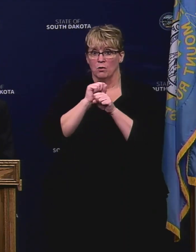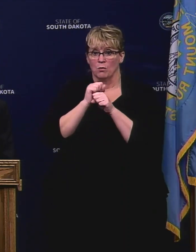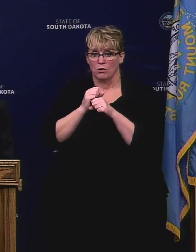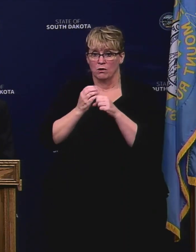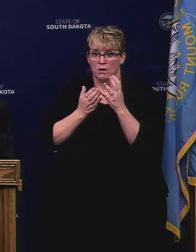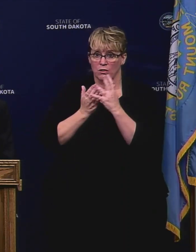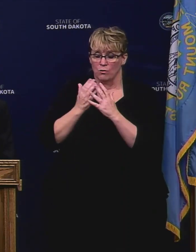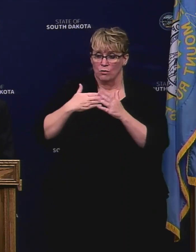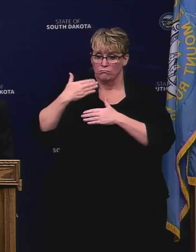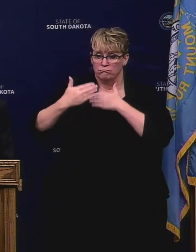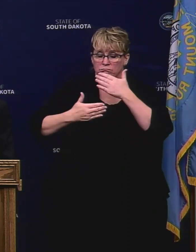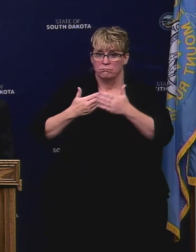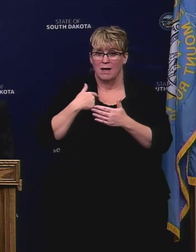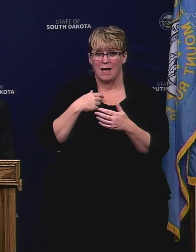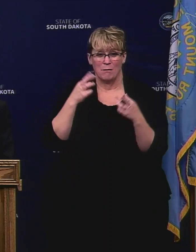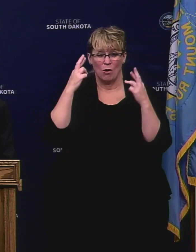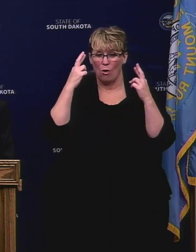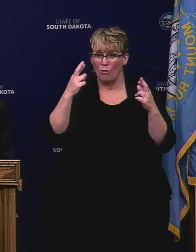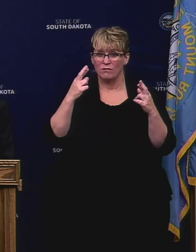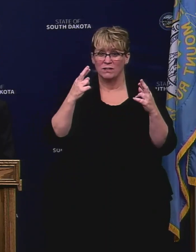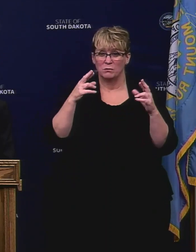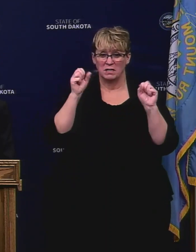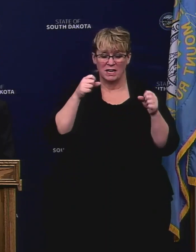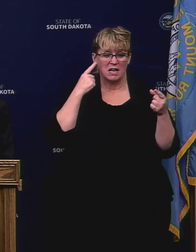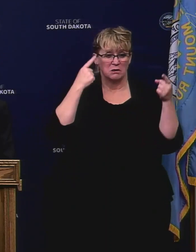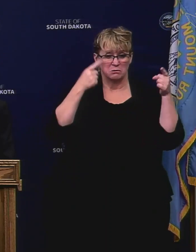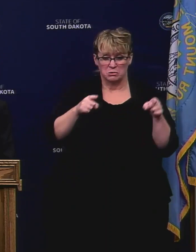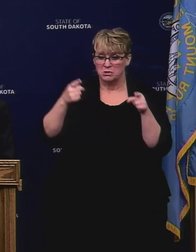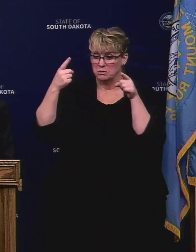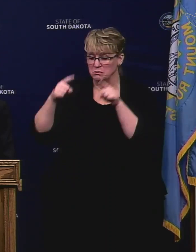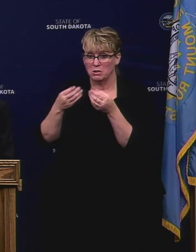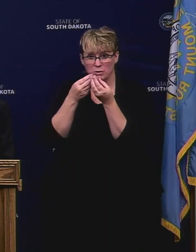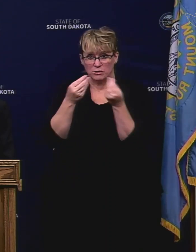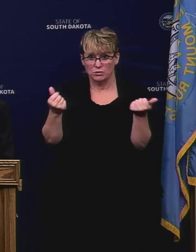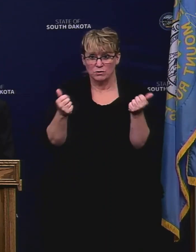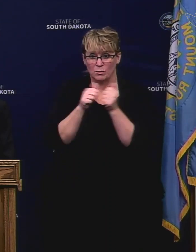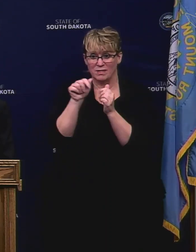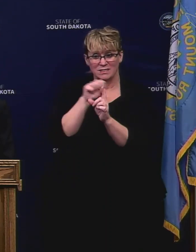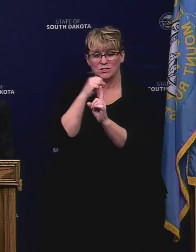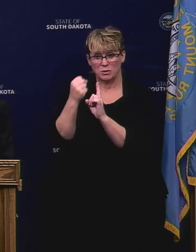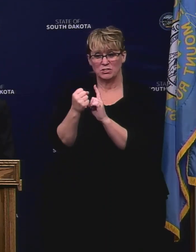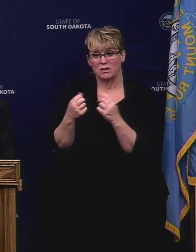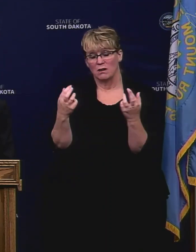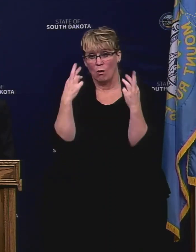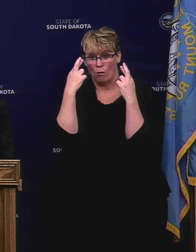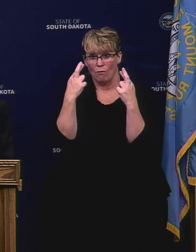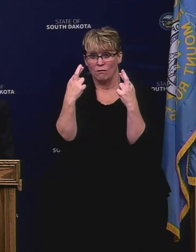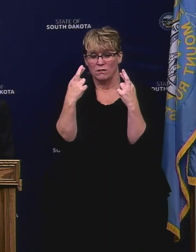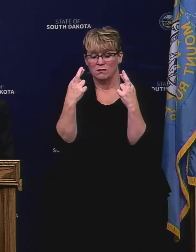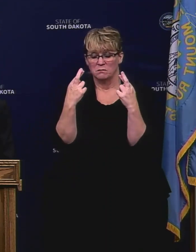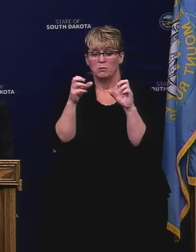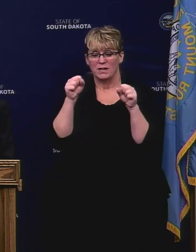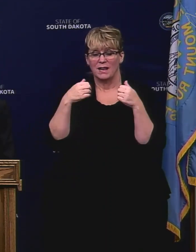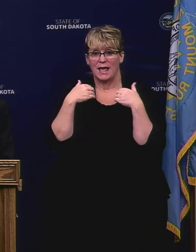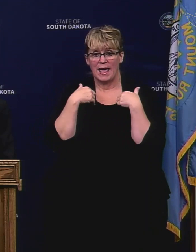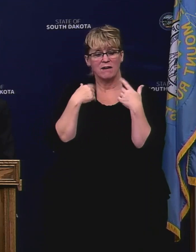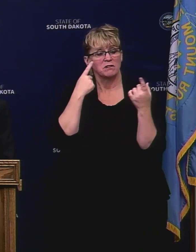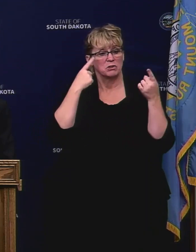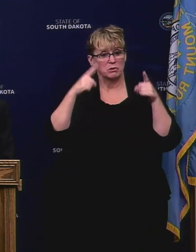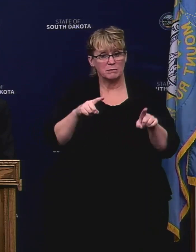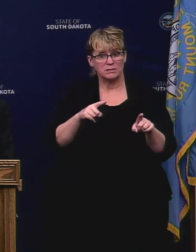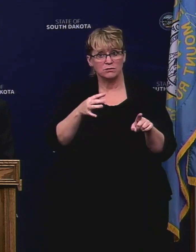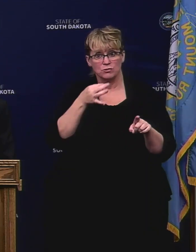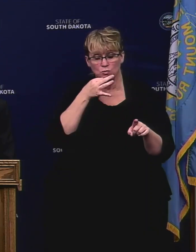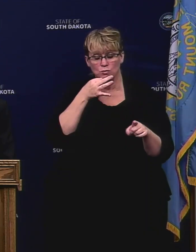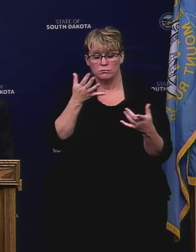hopeful that we can come to a resolution. I'm going to stay really optimistic about the situation, and hopeful that we can find a resolution soon.